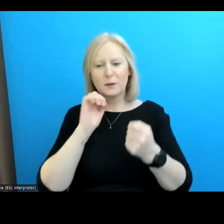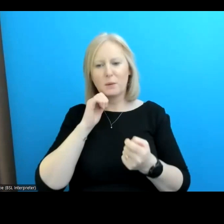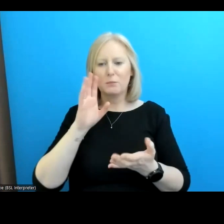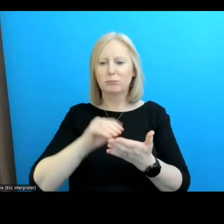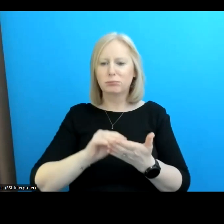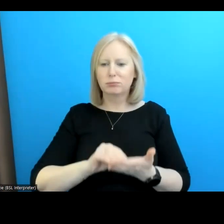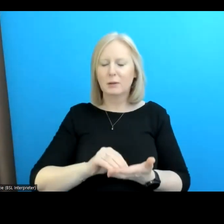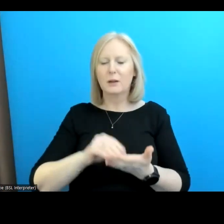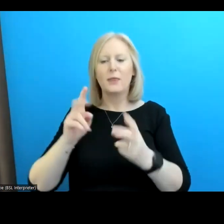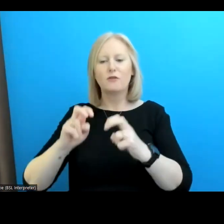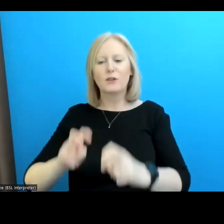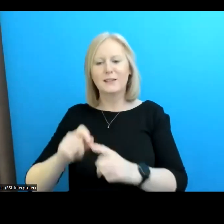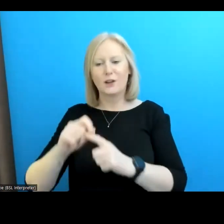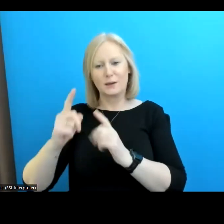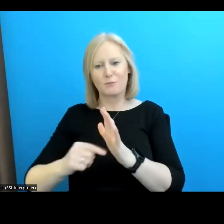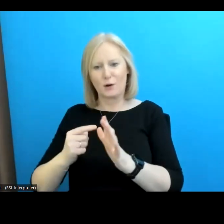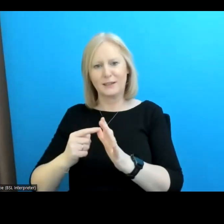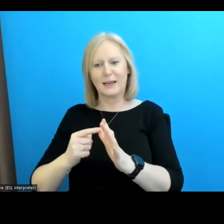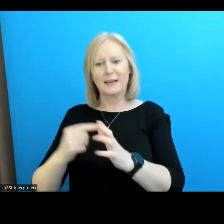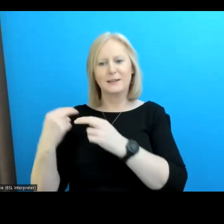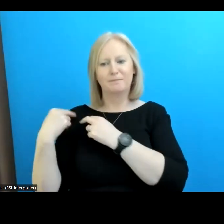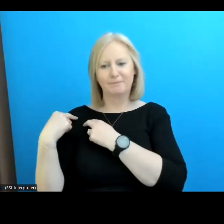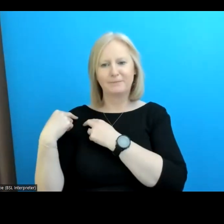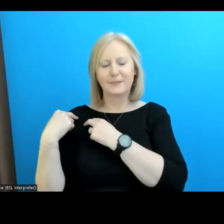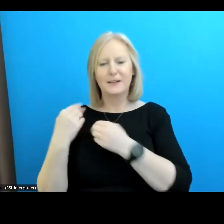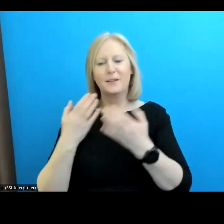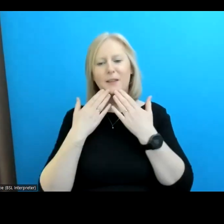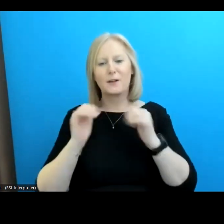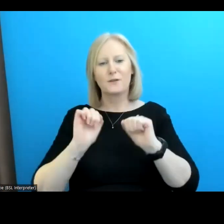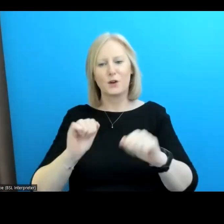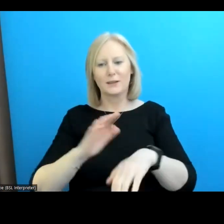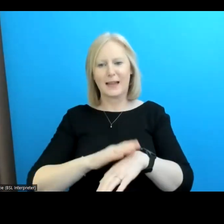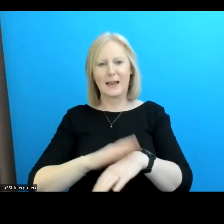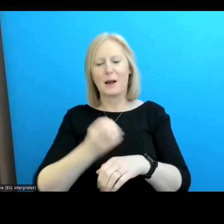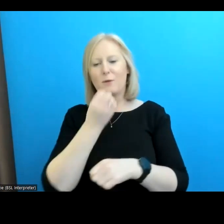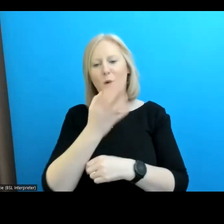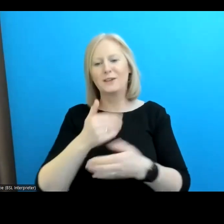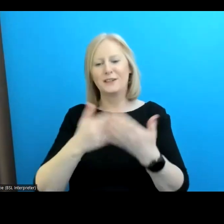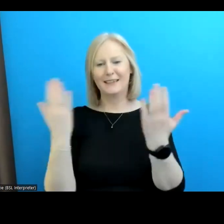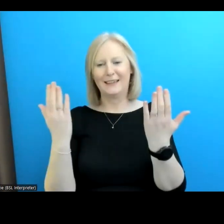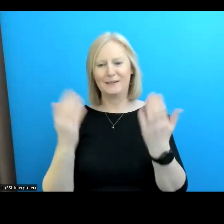project that I am undertaking. So thank you all so much for your time, and have a wonderful day.